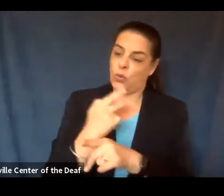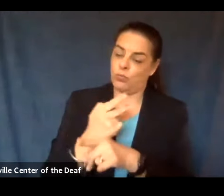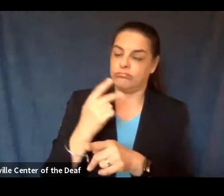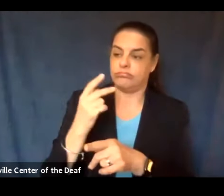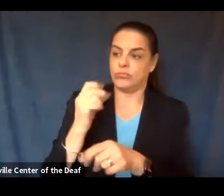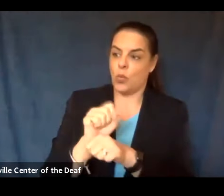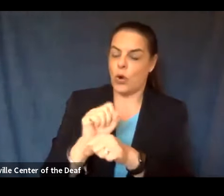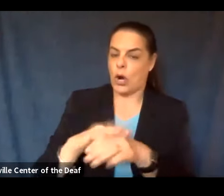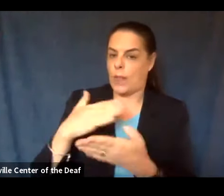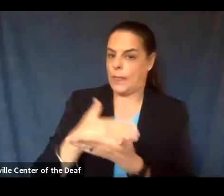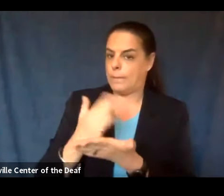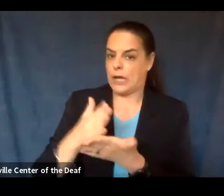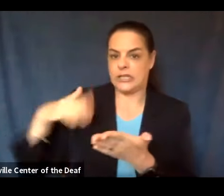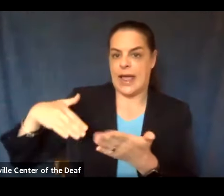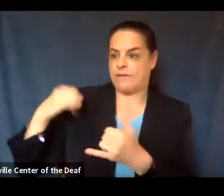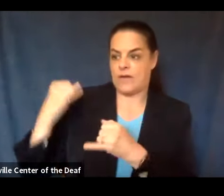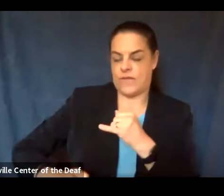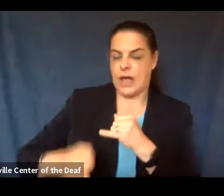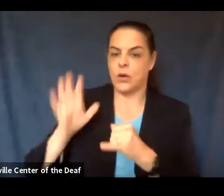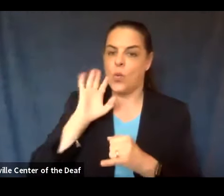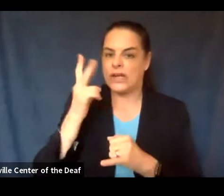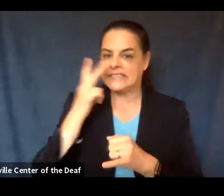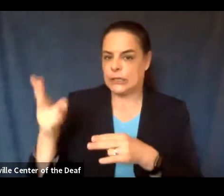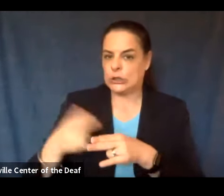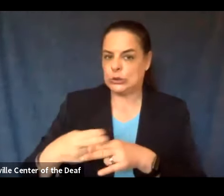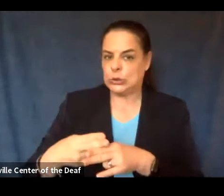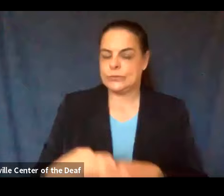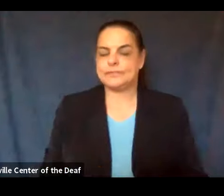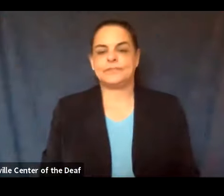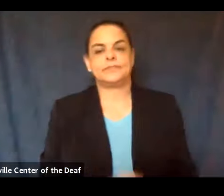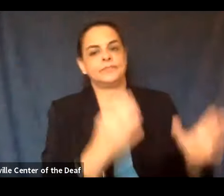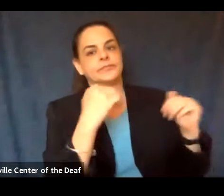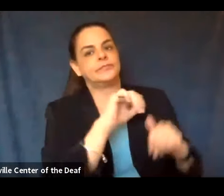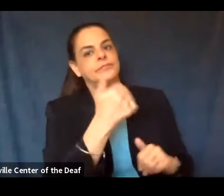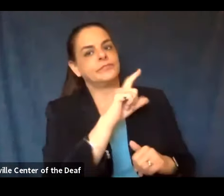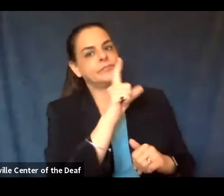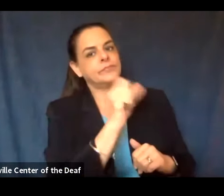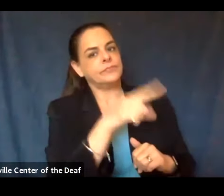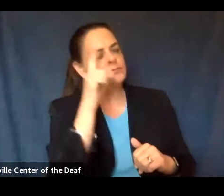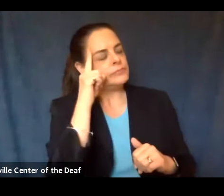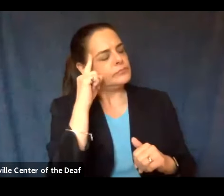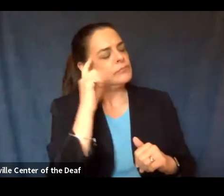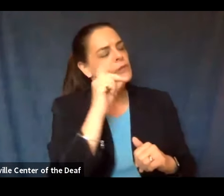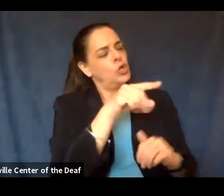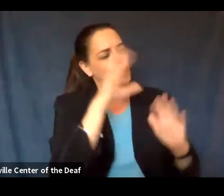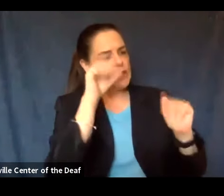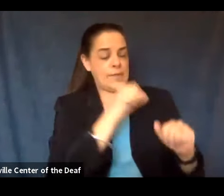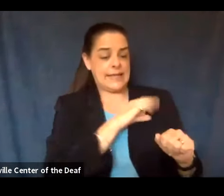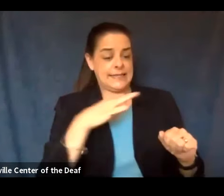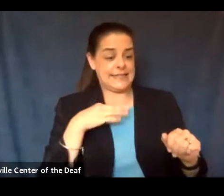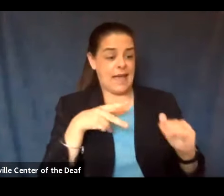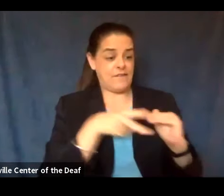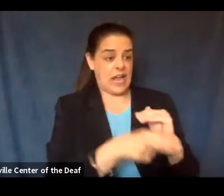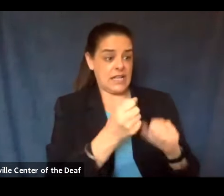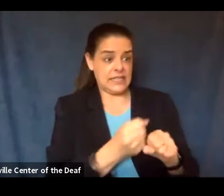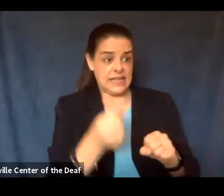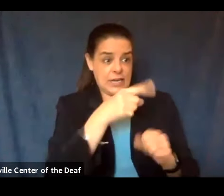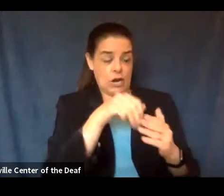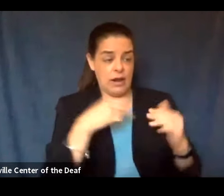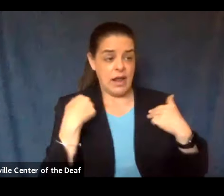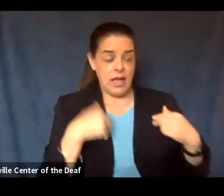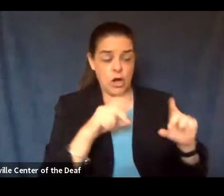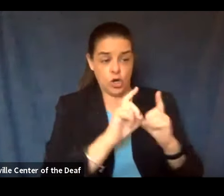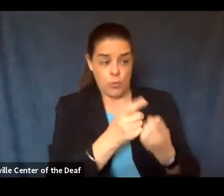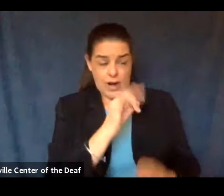finalized. So we'll see that soon. Another question, do you expect staff cuts in the next year in the health department?